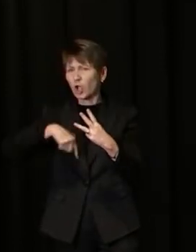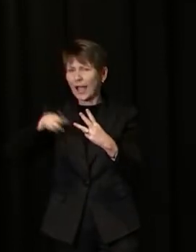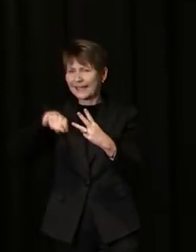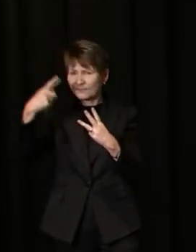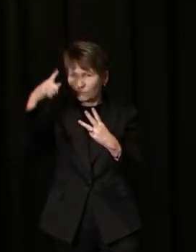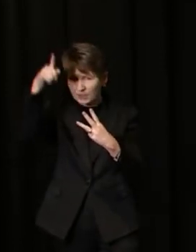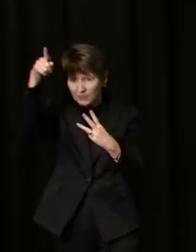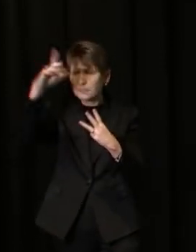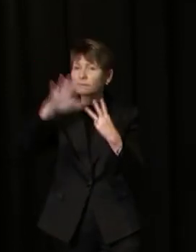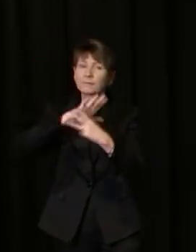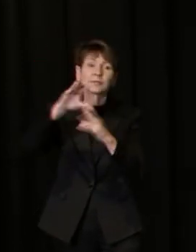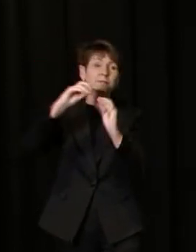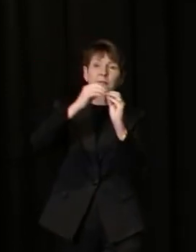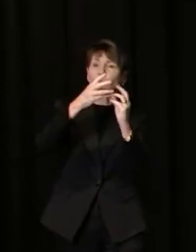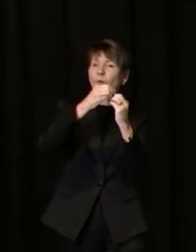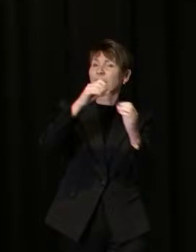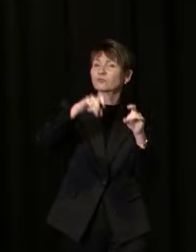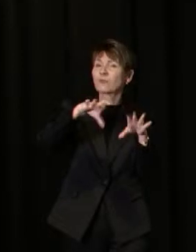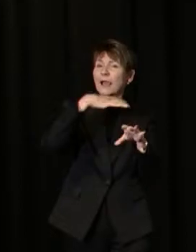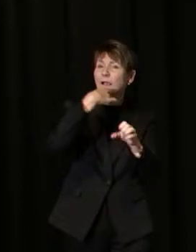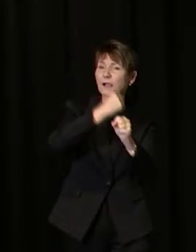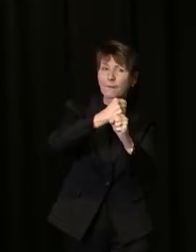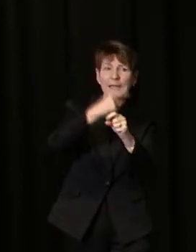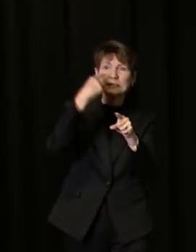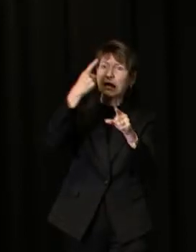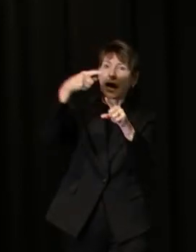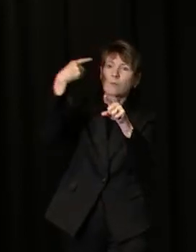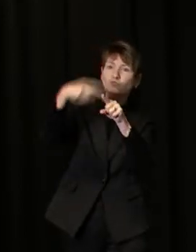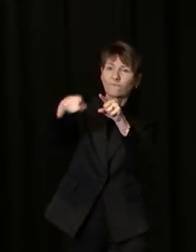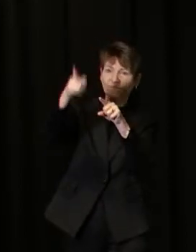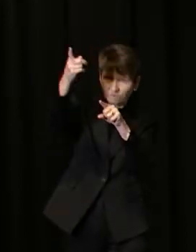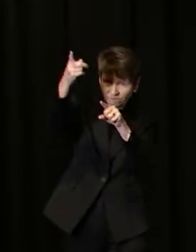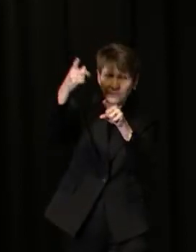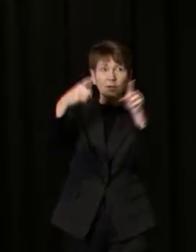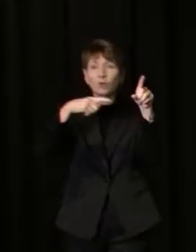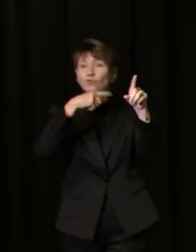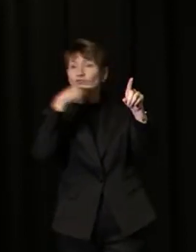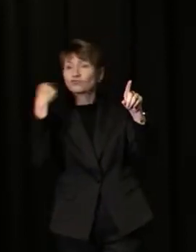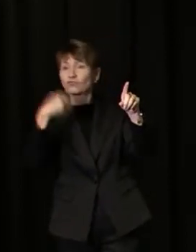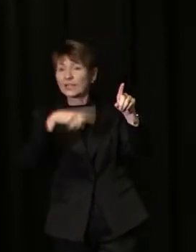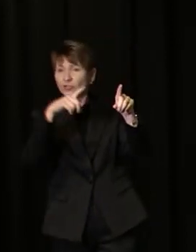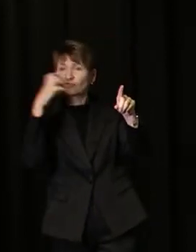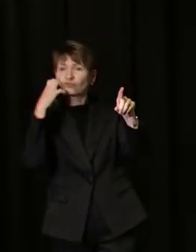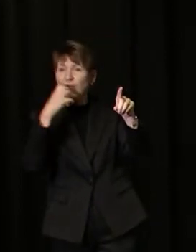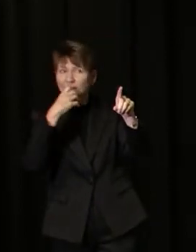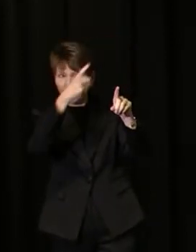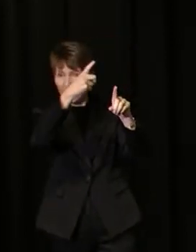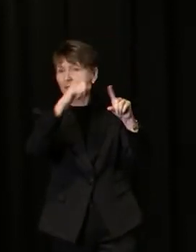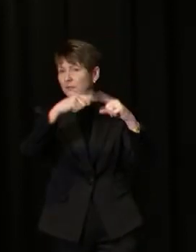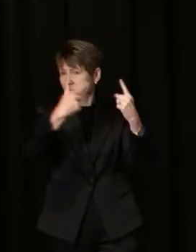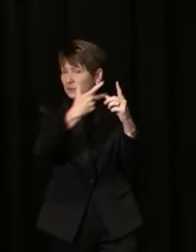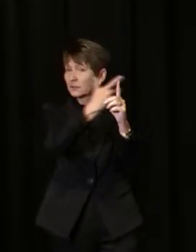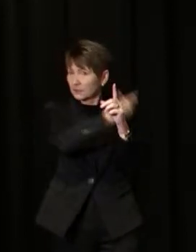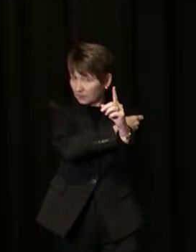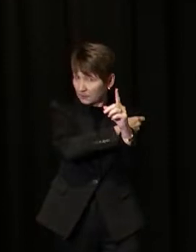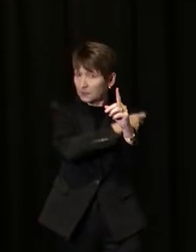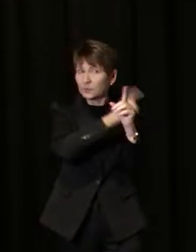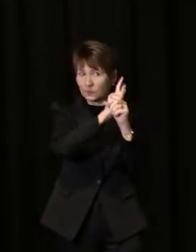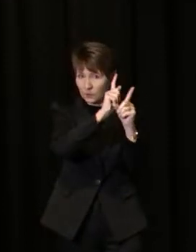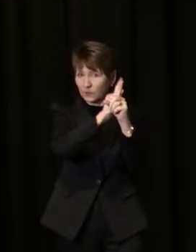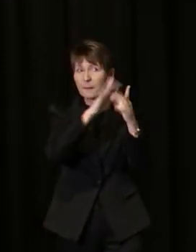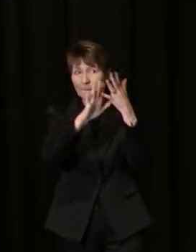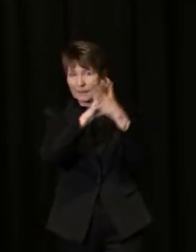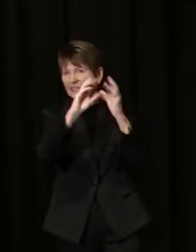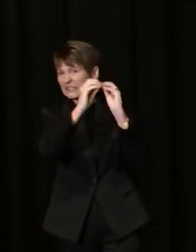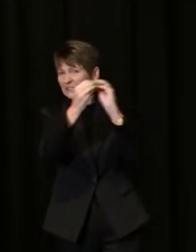are not protected by the vaccine. Because if they're not protected, we aren't. That's the really important point here. So tourists